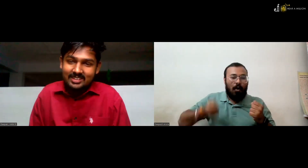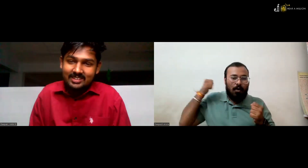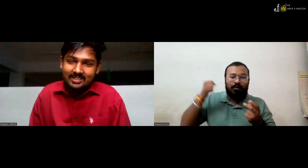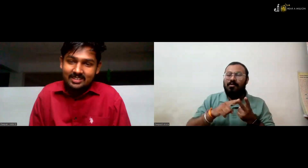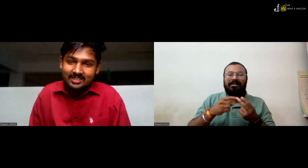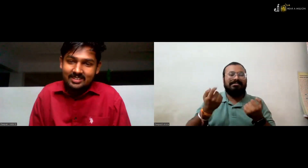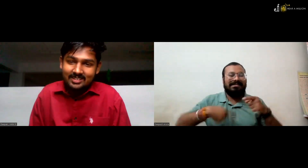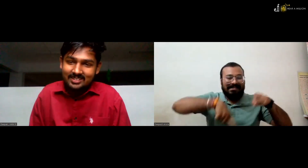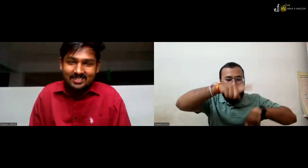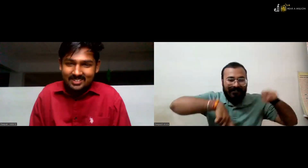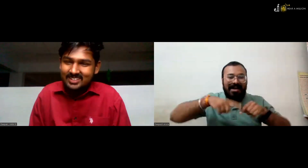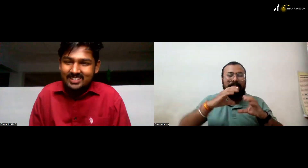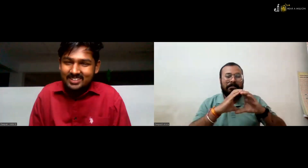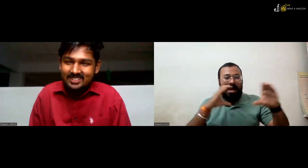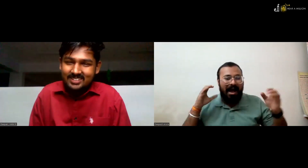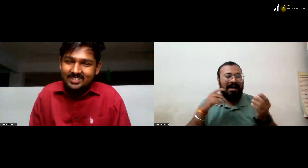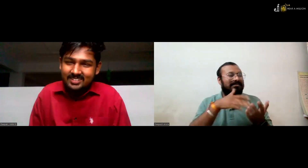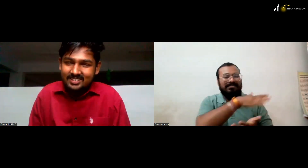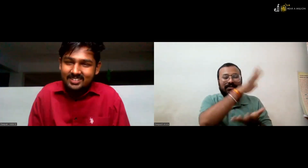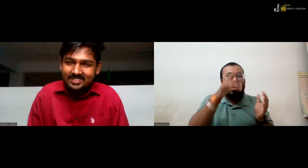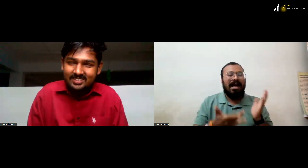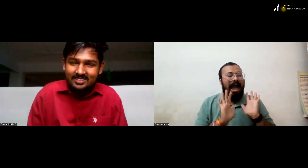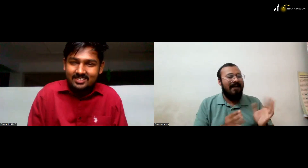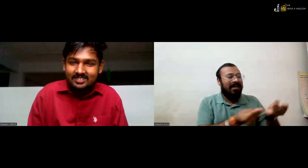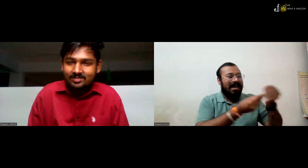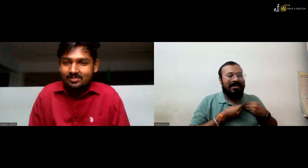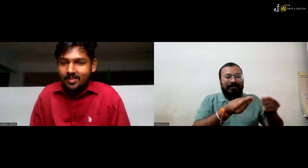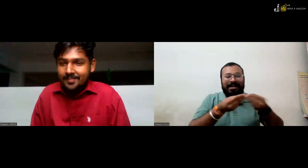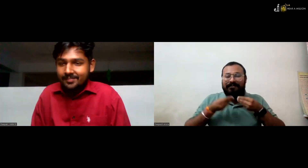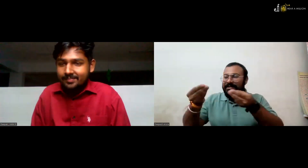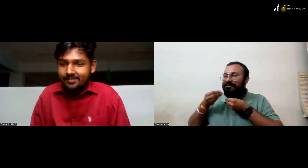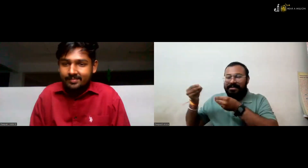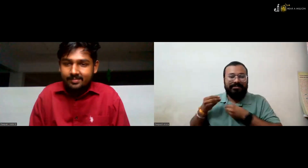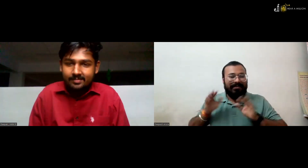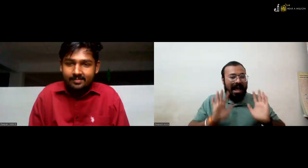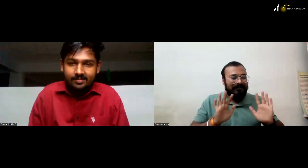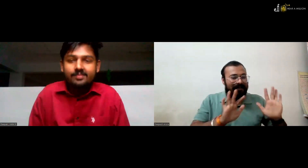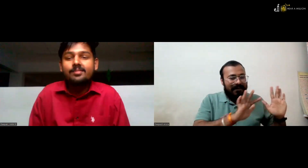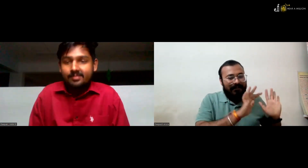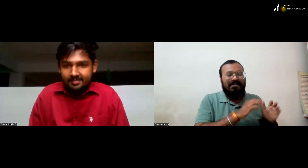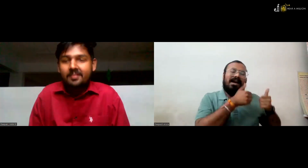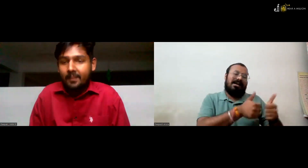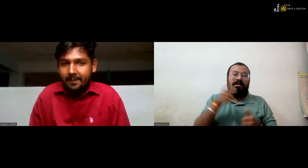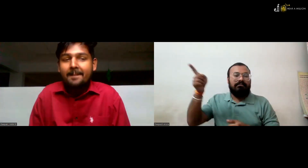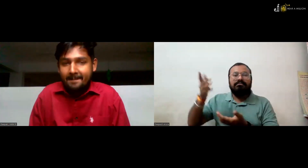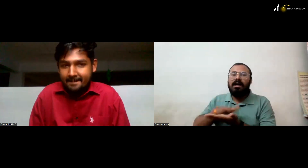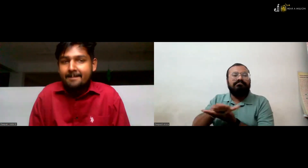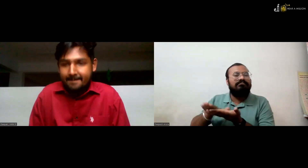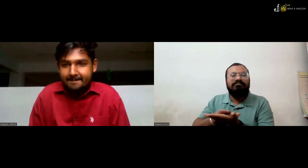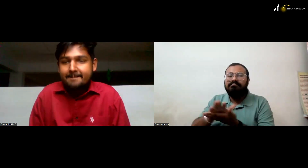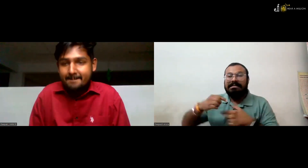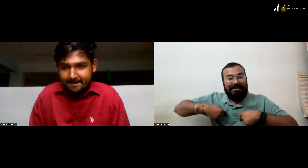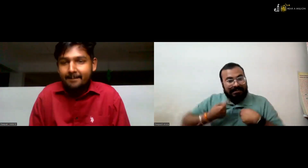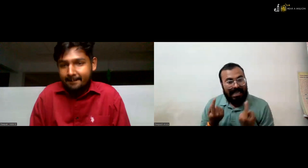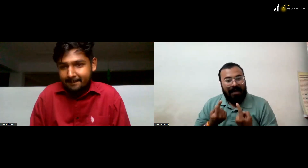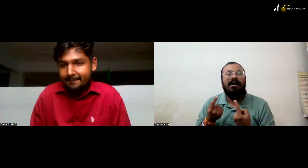the place. Then our team understood you have to take a bus, you have to take auto. So if we are getting